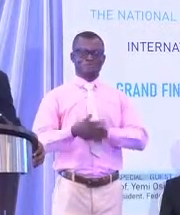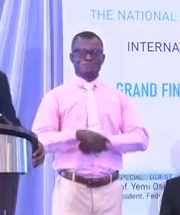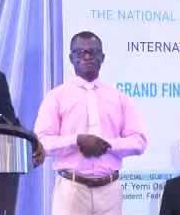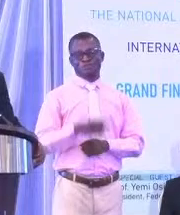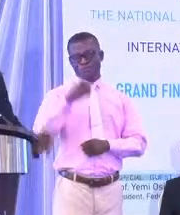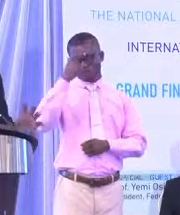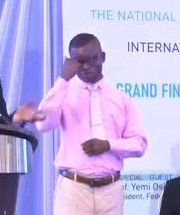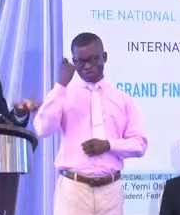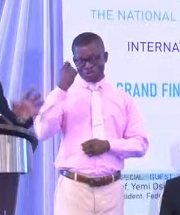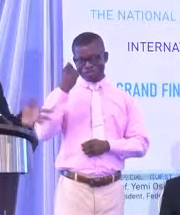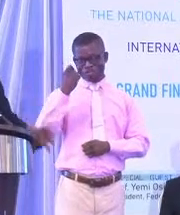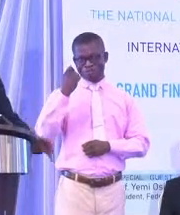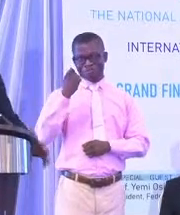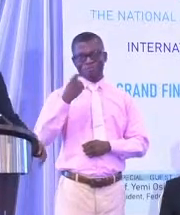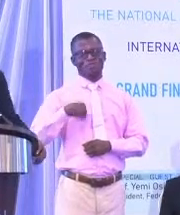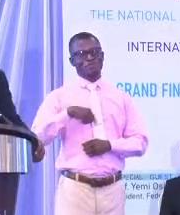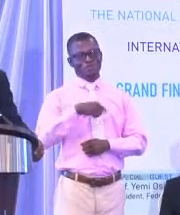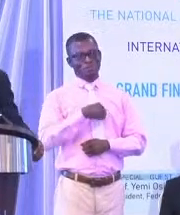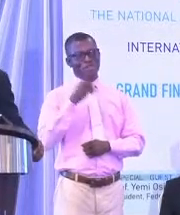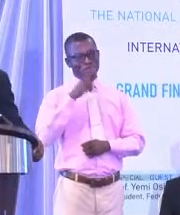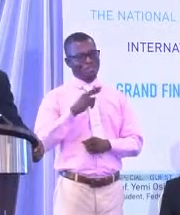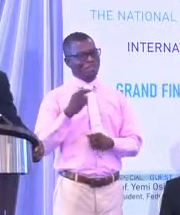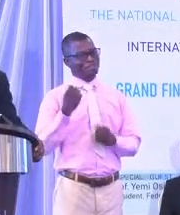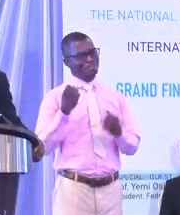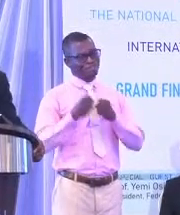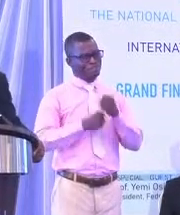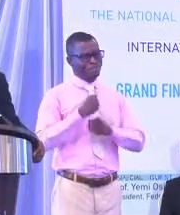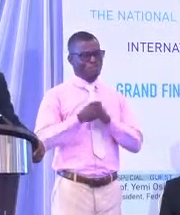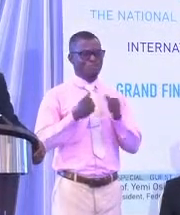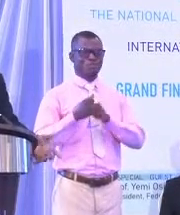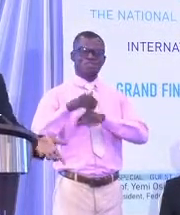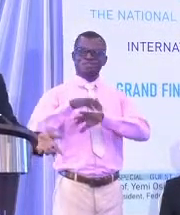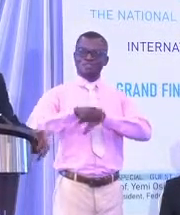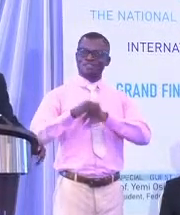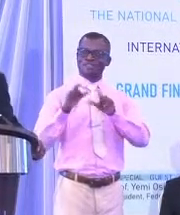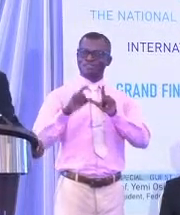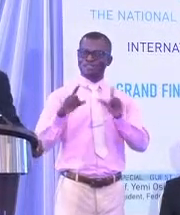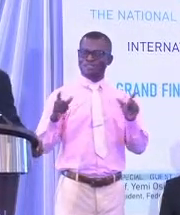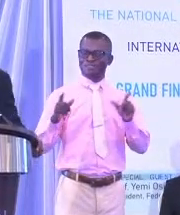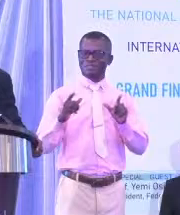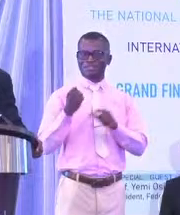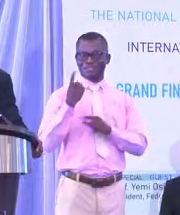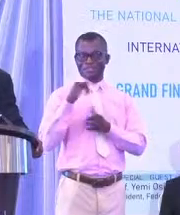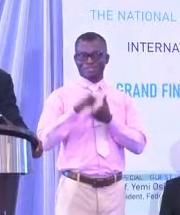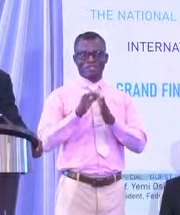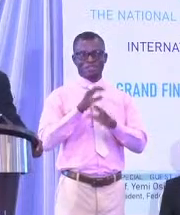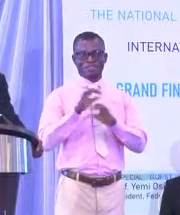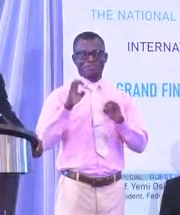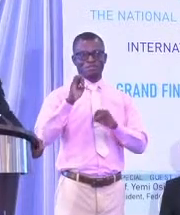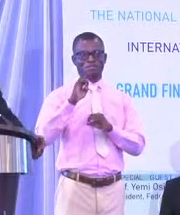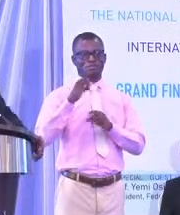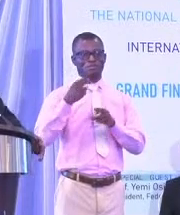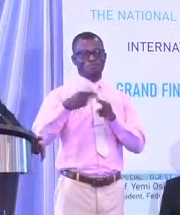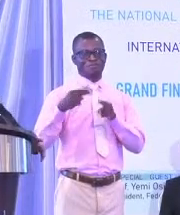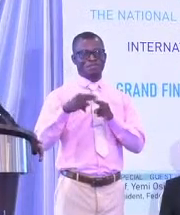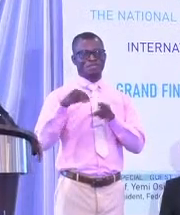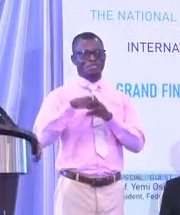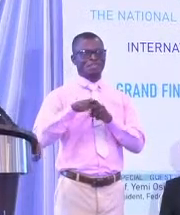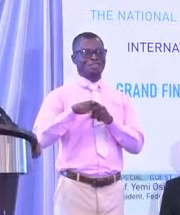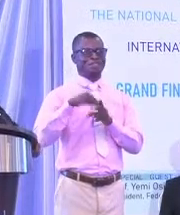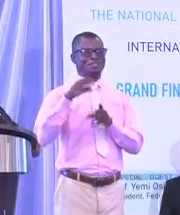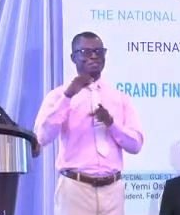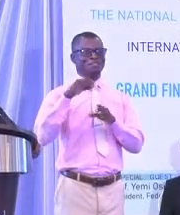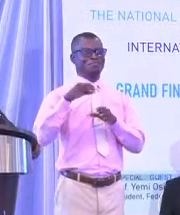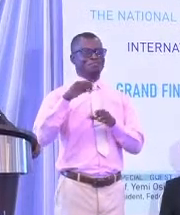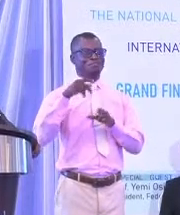because we are battling the English language. For instance, there's no egg in the eggplant, no ham